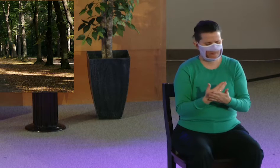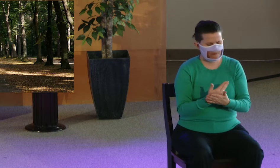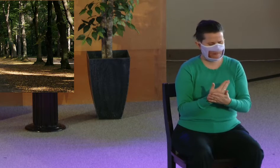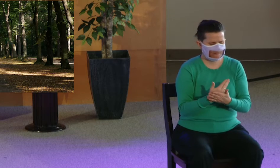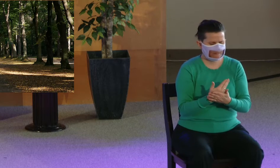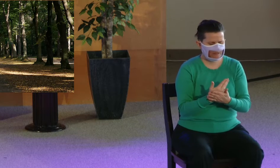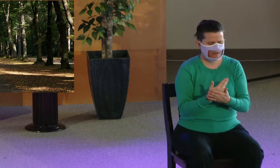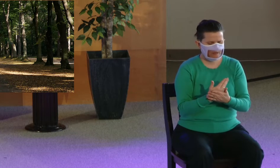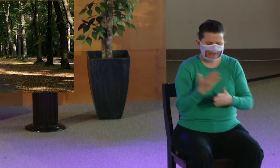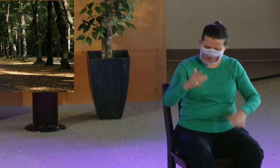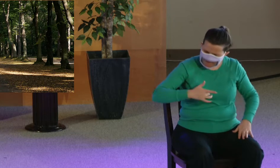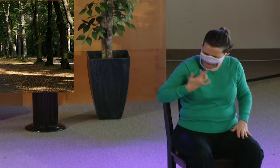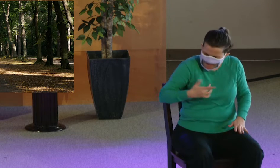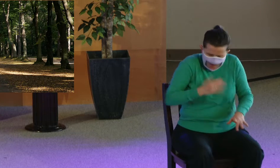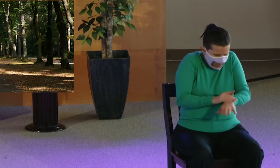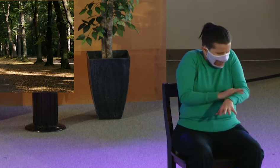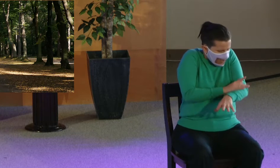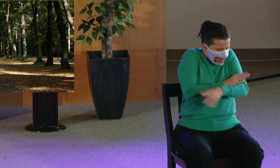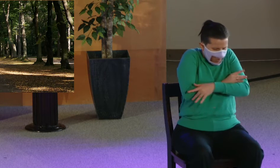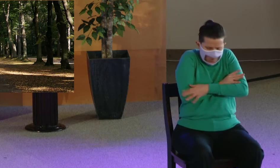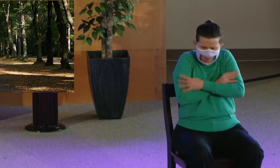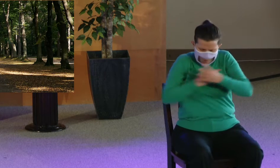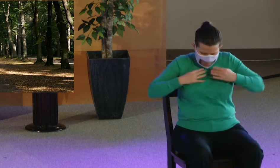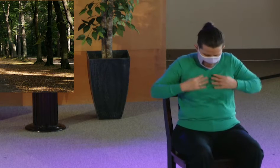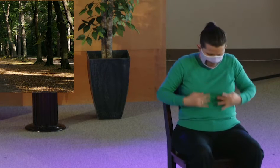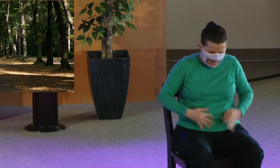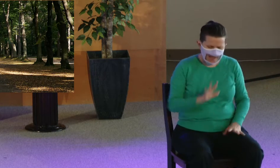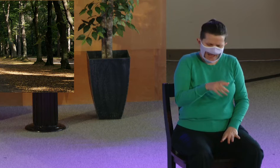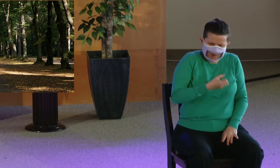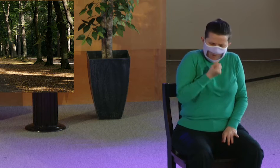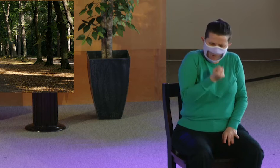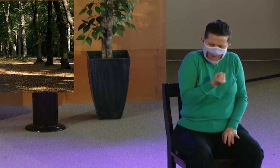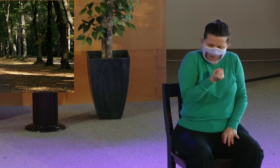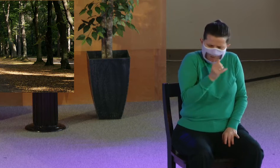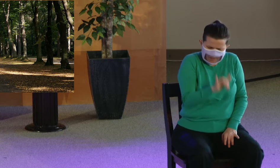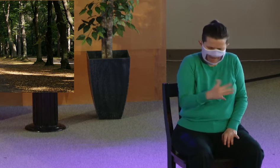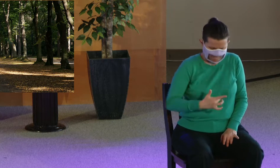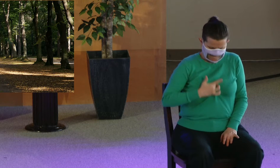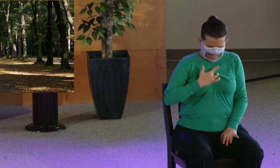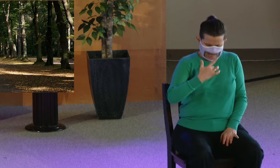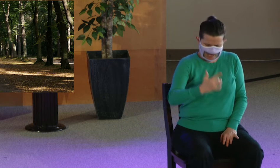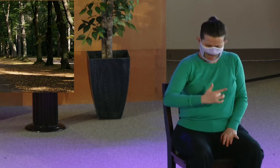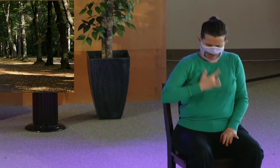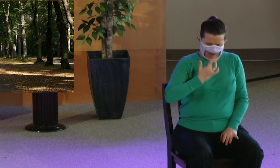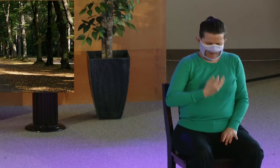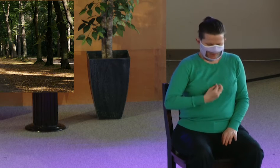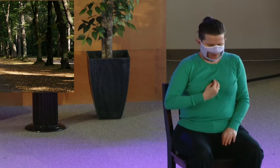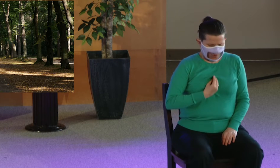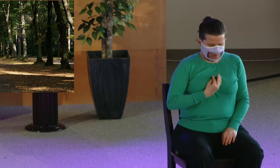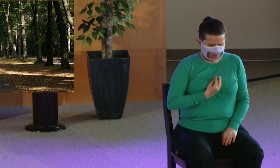in your body, and just hold that for a moment. Feel it for a moment in